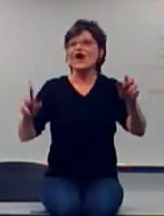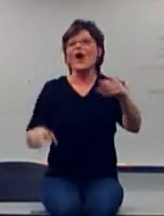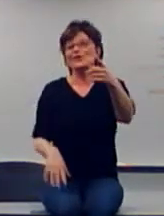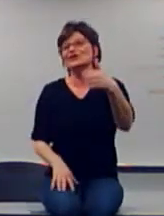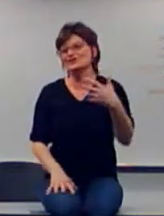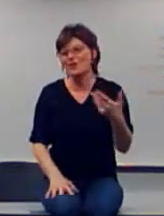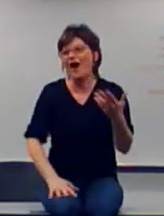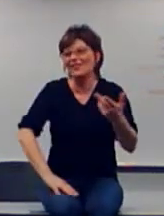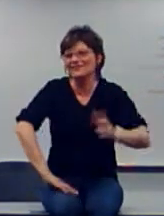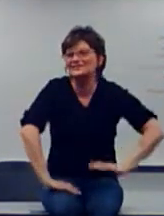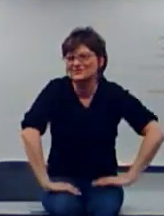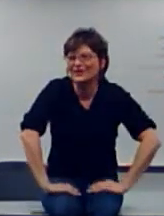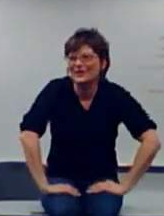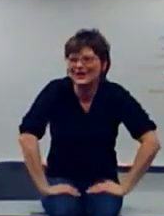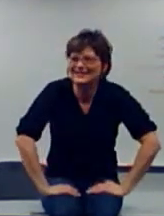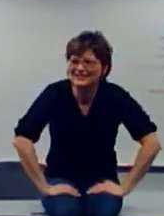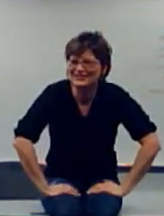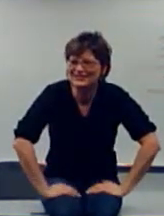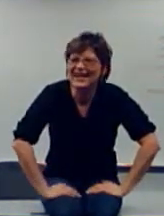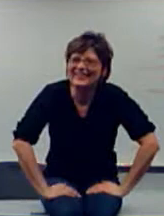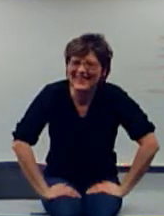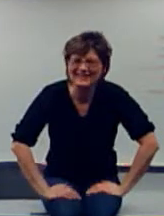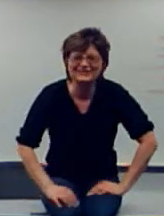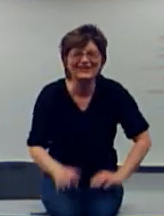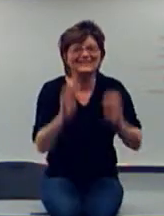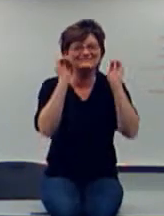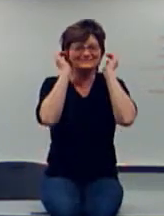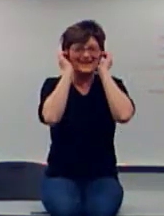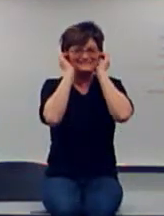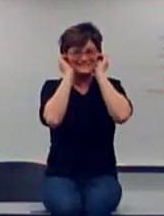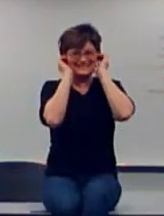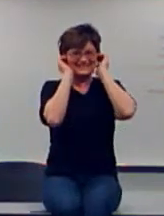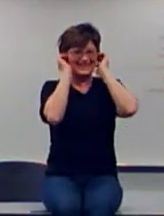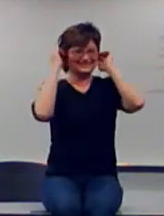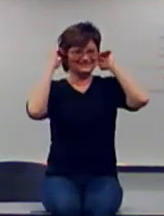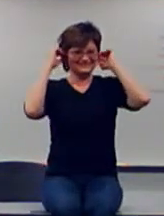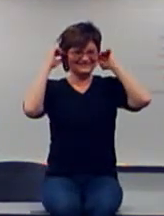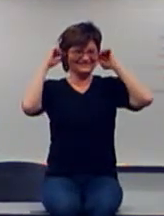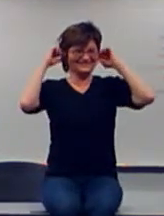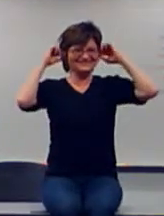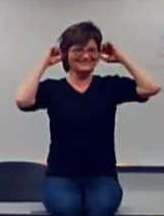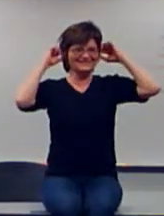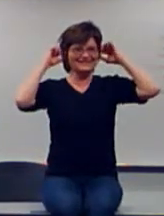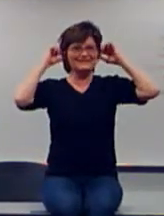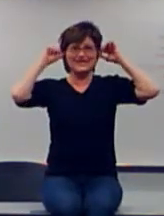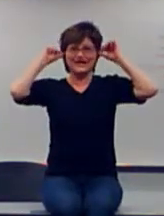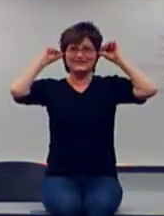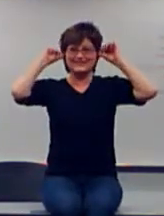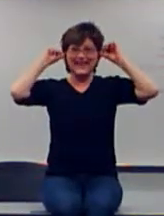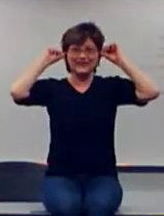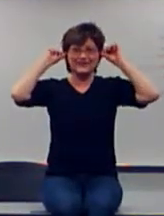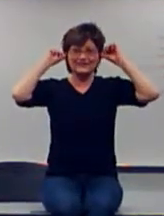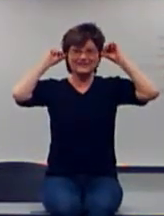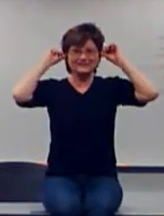Oh, sure. So all of this is recording too. Thanks, Lauren. I appreciate that. You want me to restart it? Am I talking really loud? No.